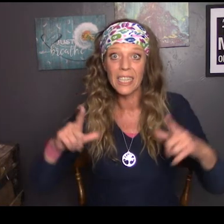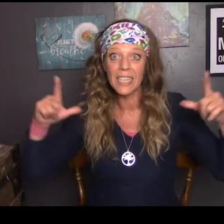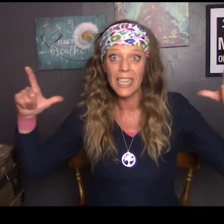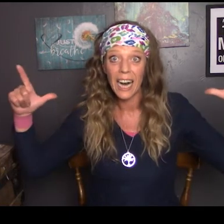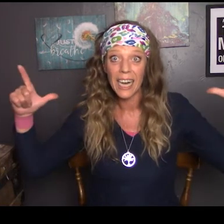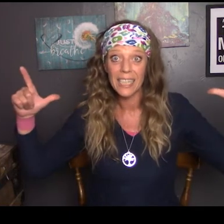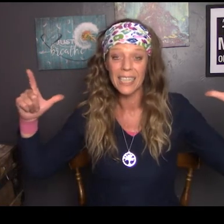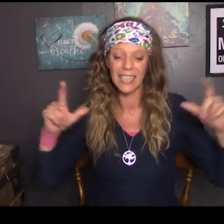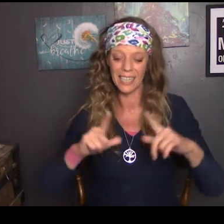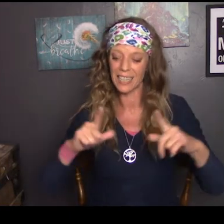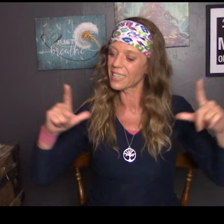Lot.